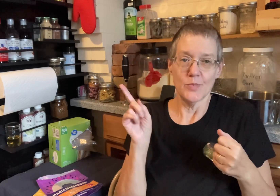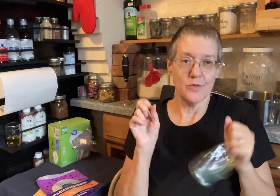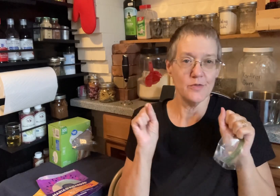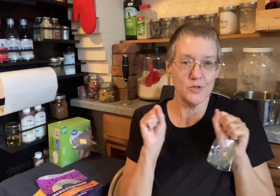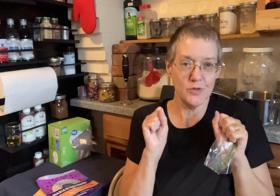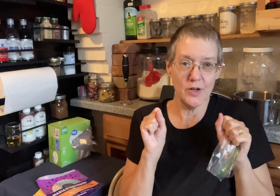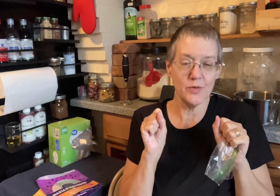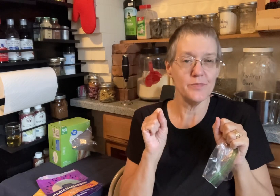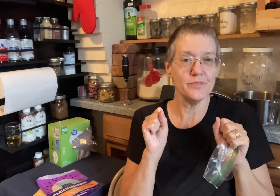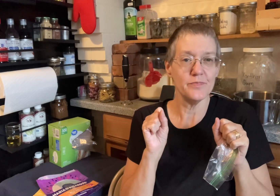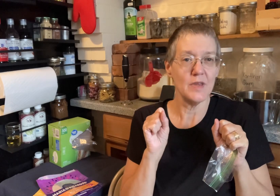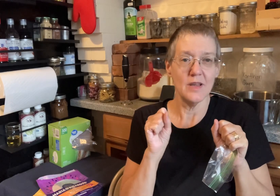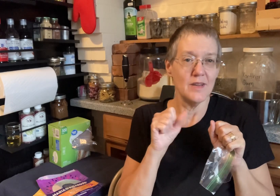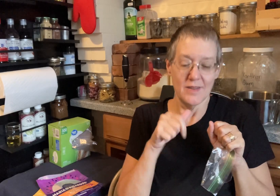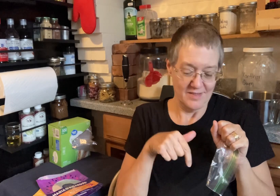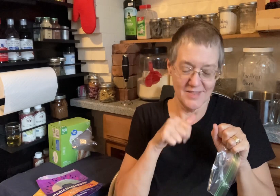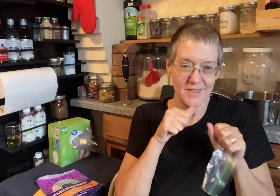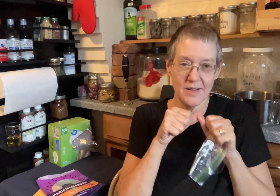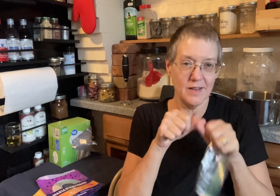aren't that many, so I'm going to put them in the refrigerator.